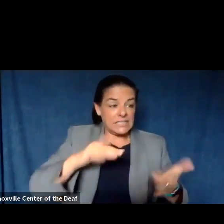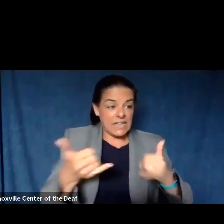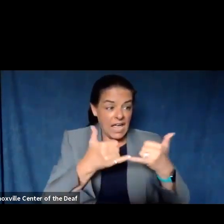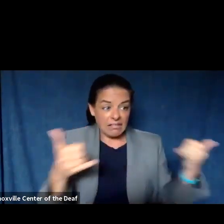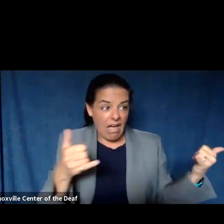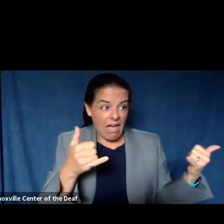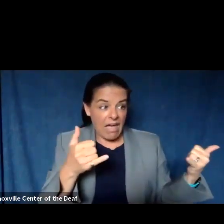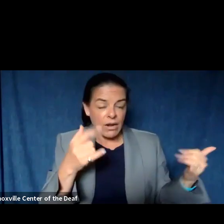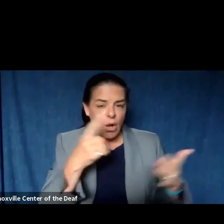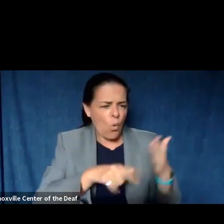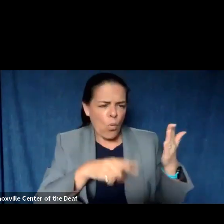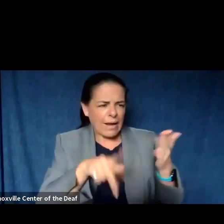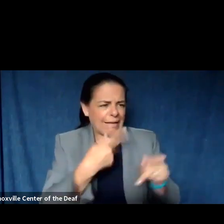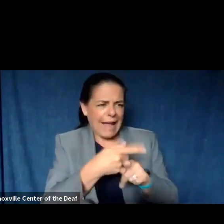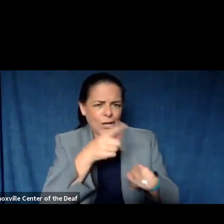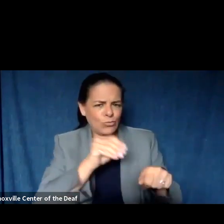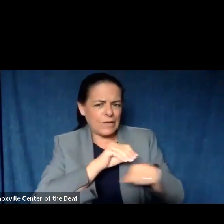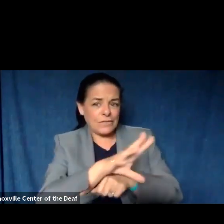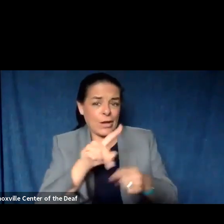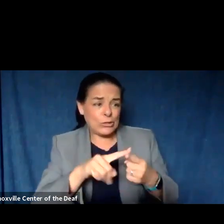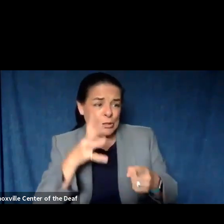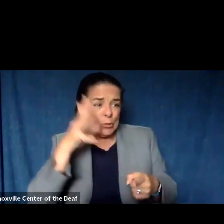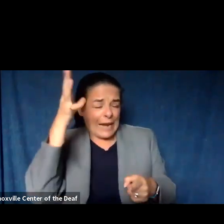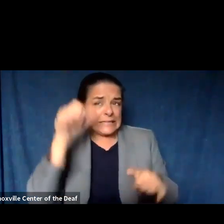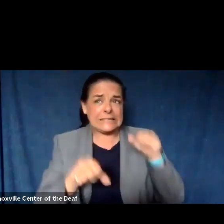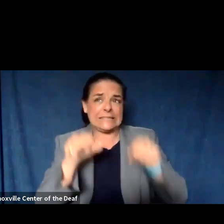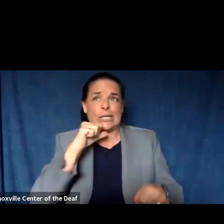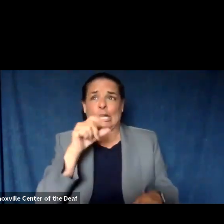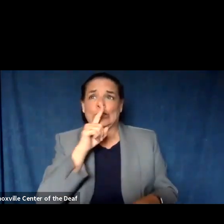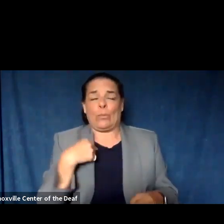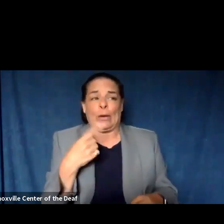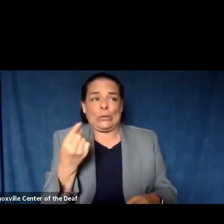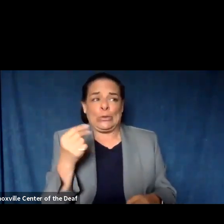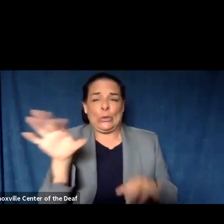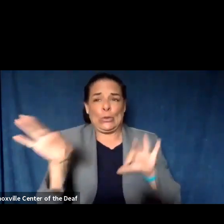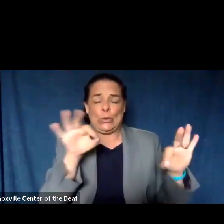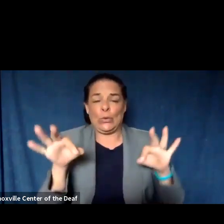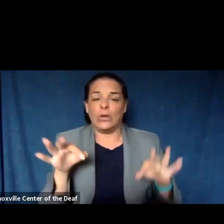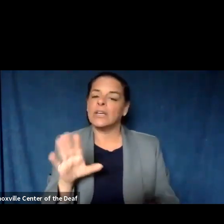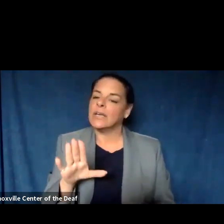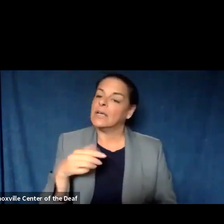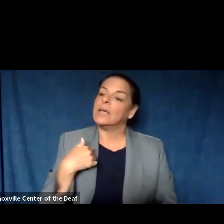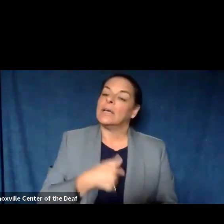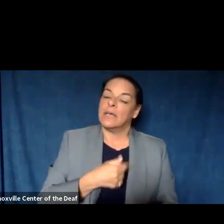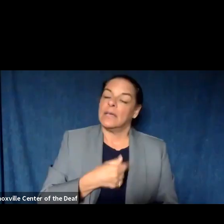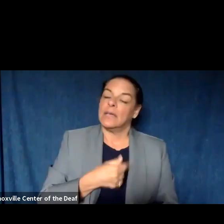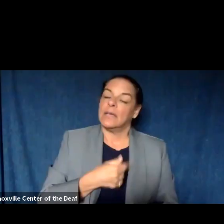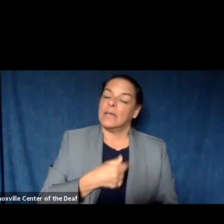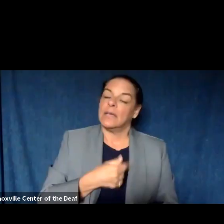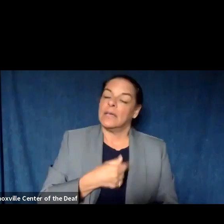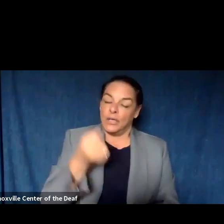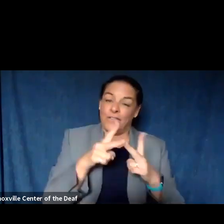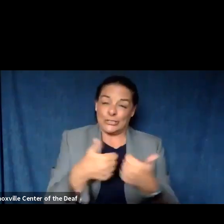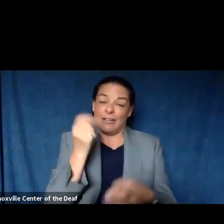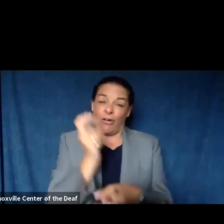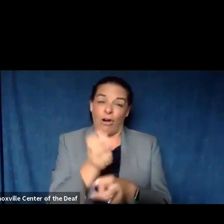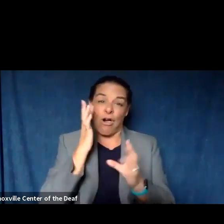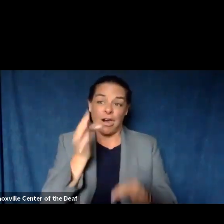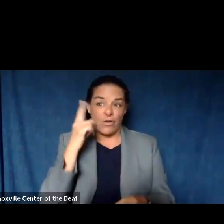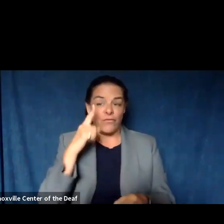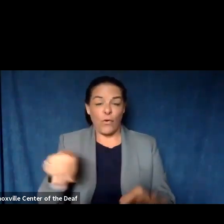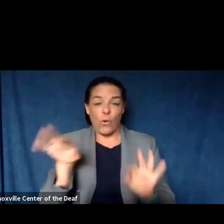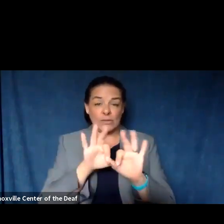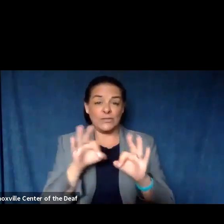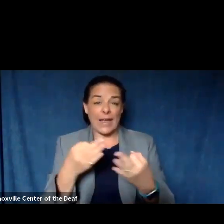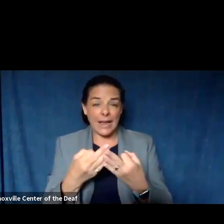do? You know, we understand that it is a very, very challenging and difficult decision for these families to make, but we